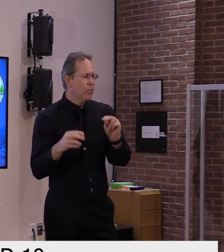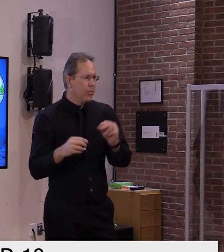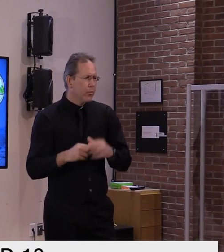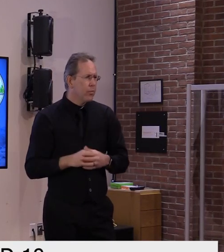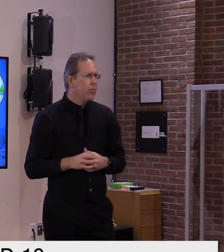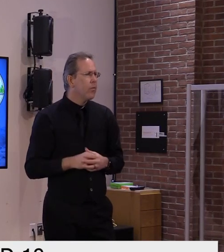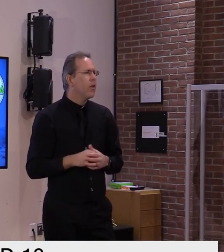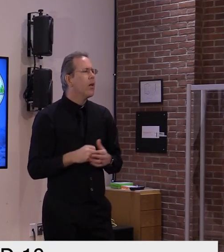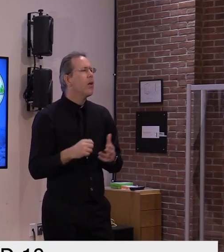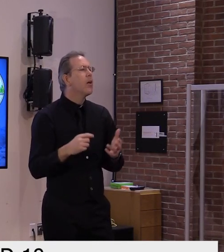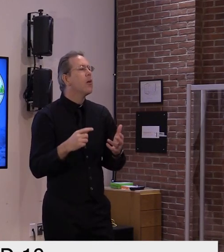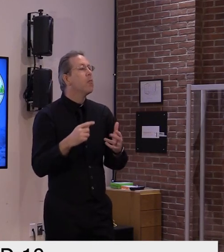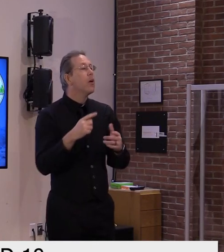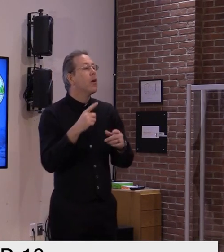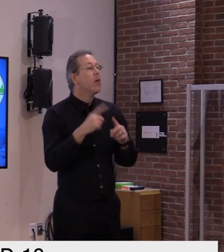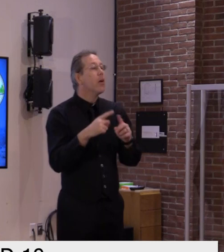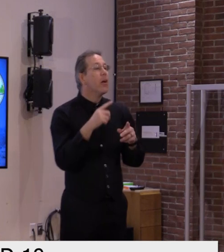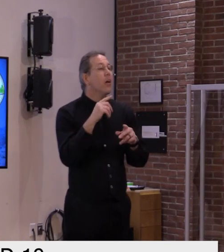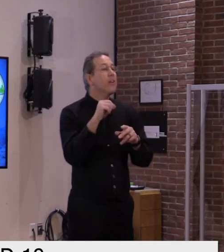mentioned today.